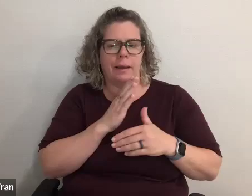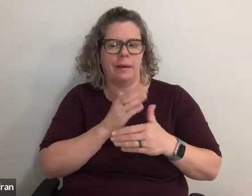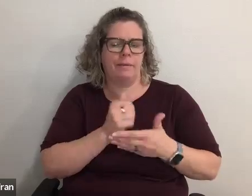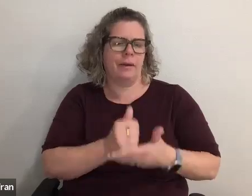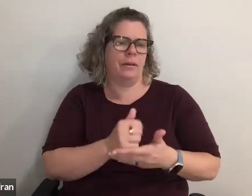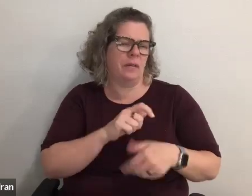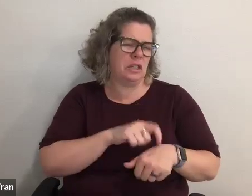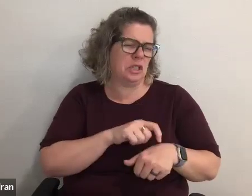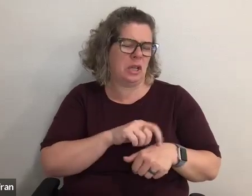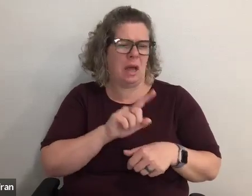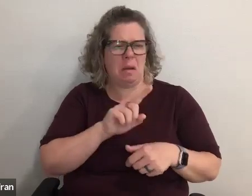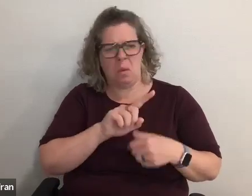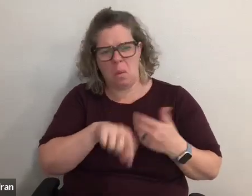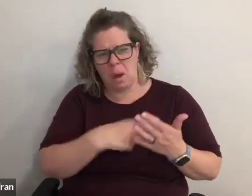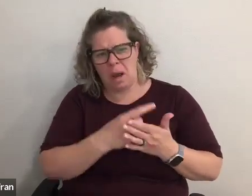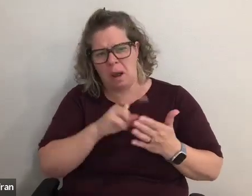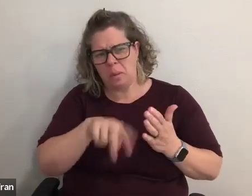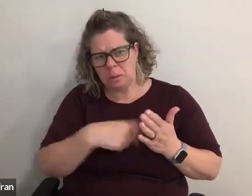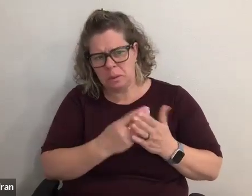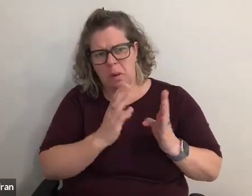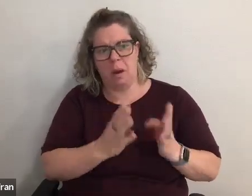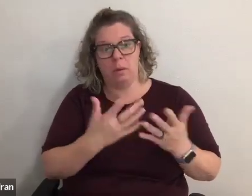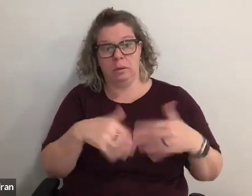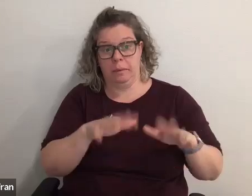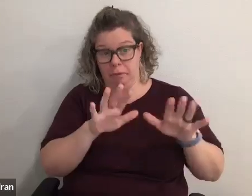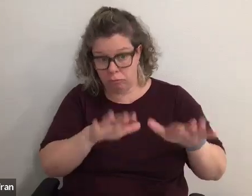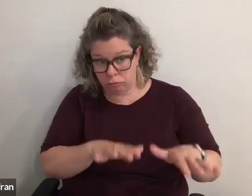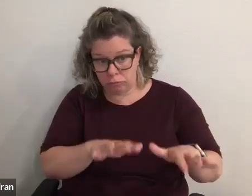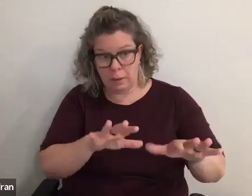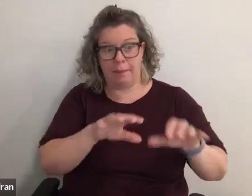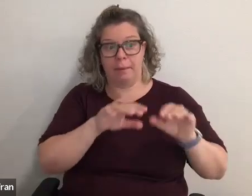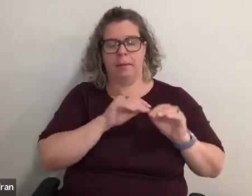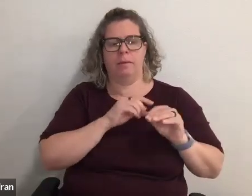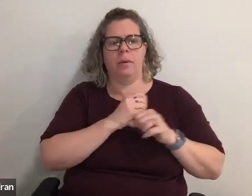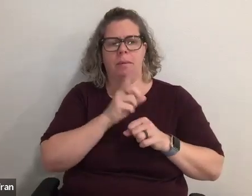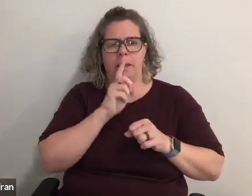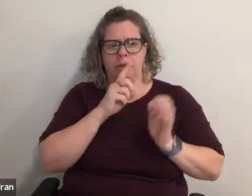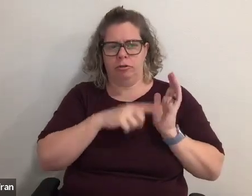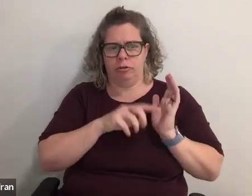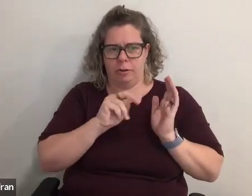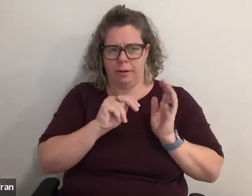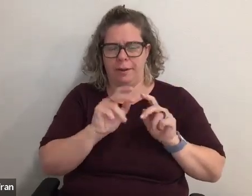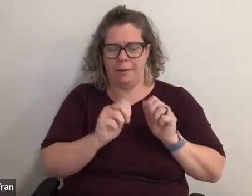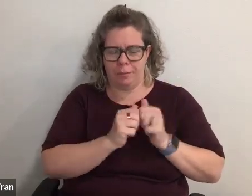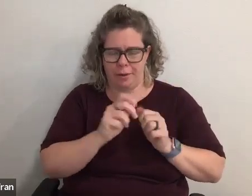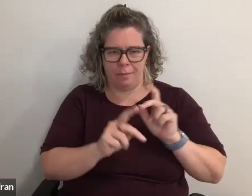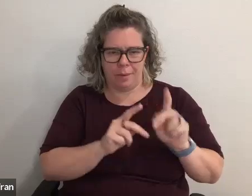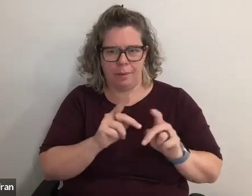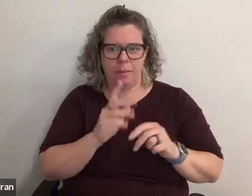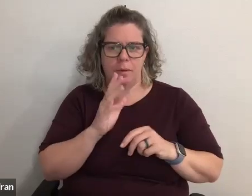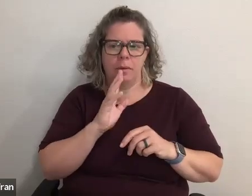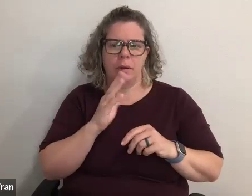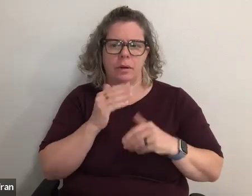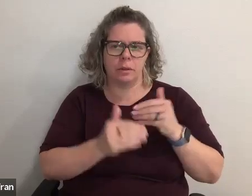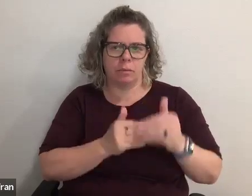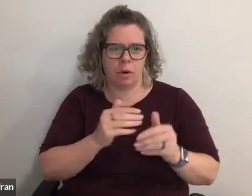a half to 2 hours. So what's next after we clear out of there? Well, we want to make sure that we're checking in with folks. So there's a